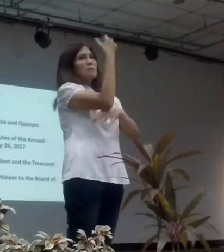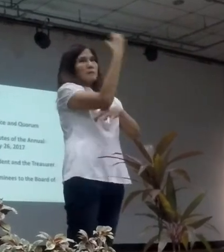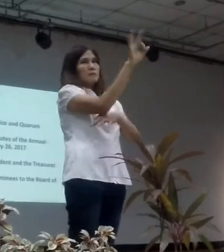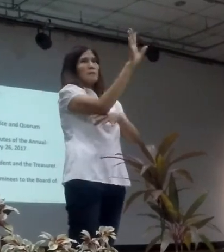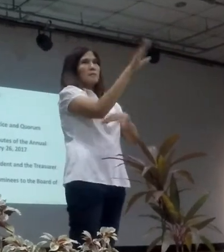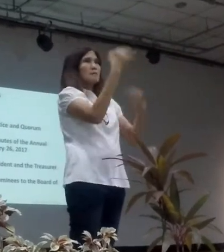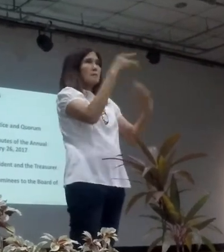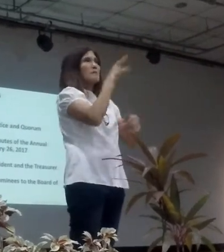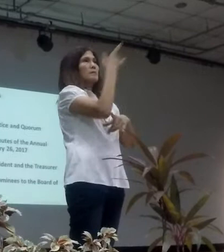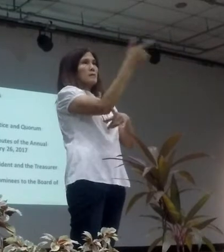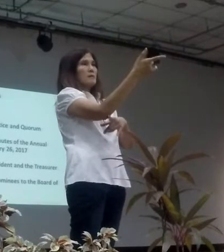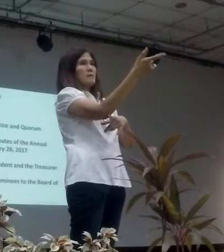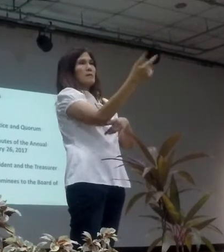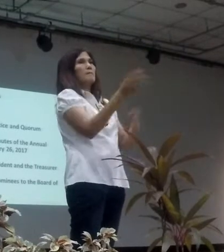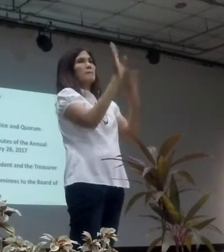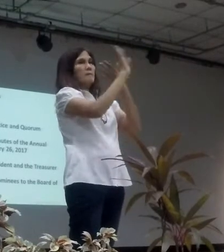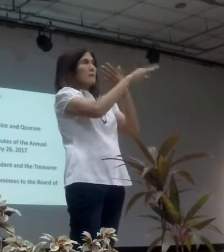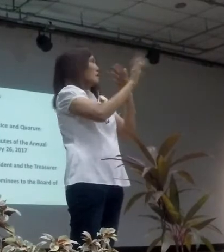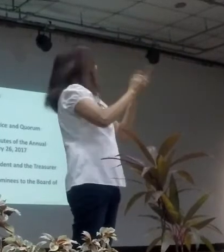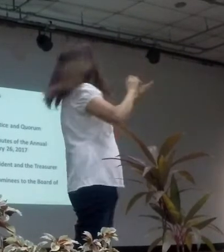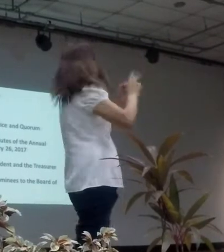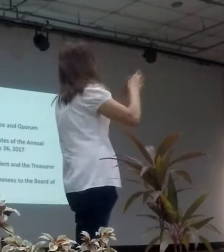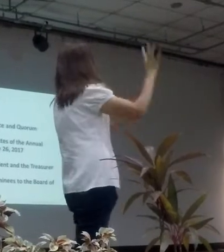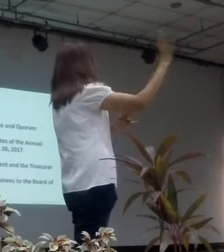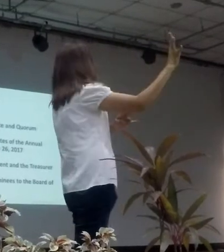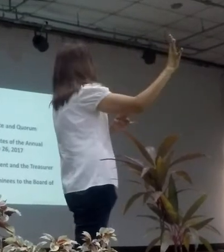after lunch, we will resume with number 4.